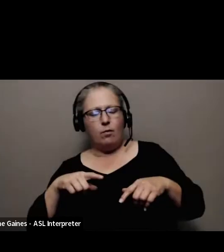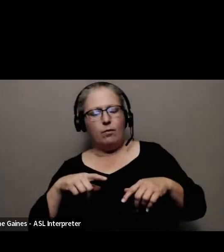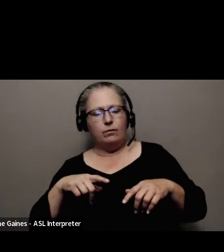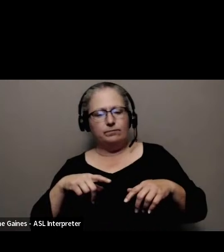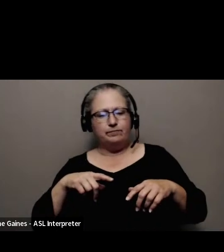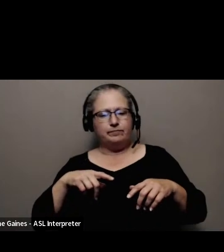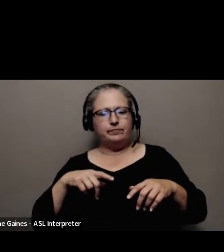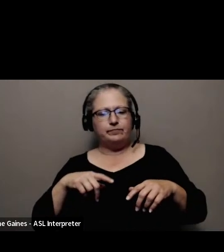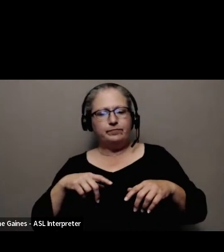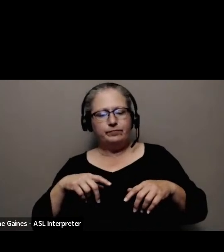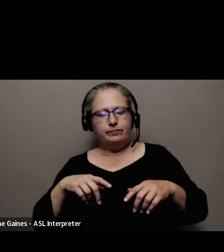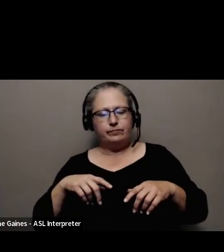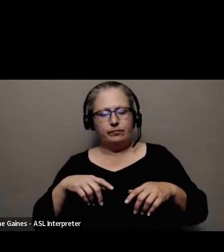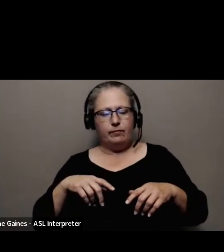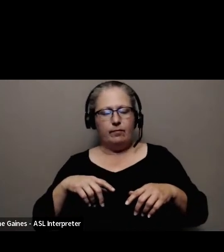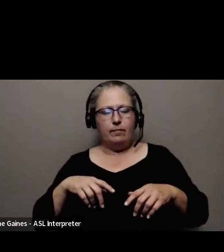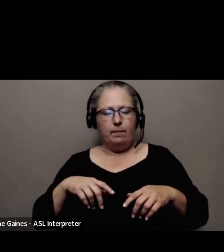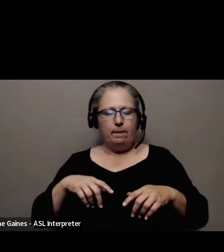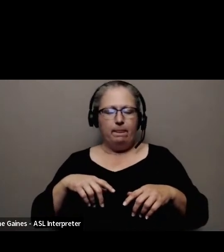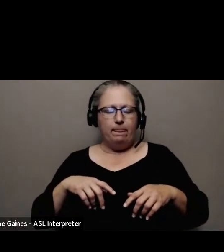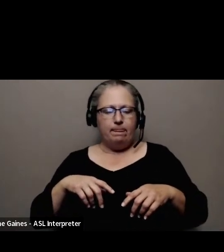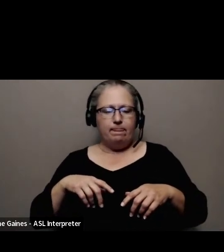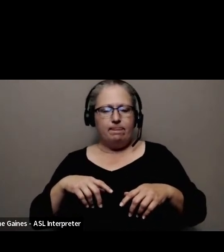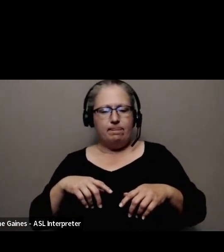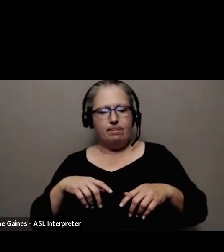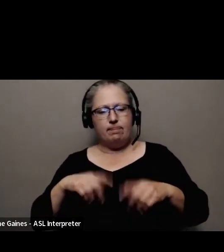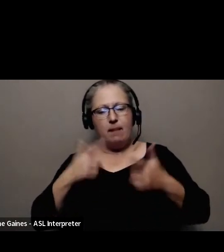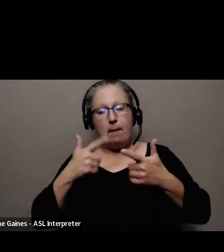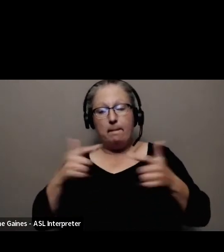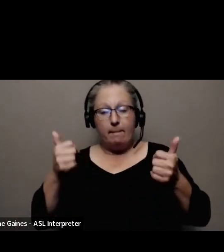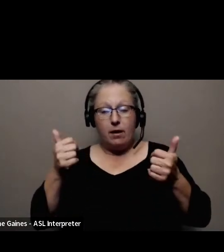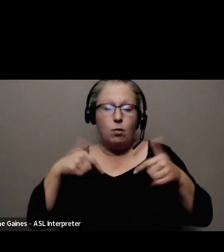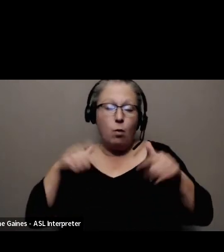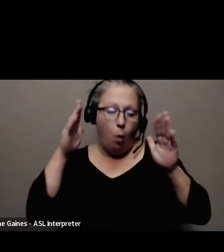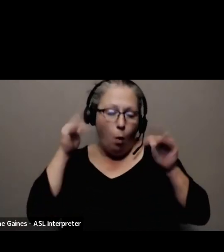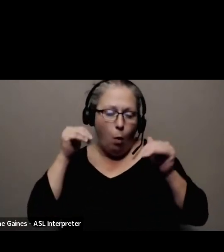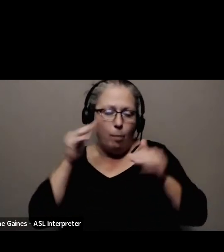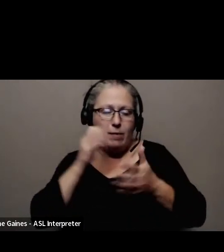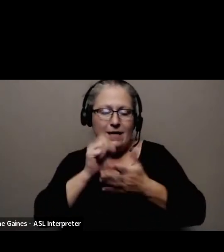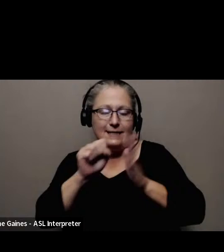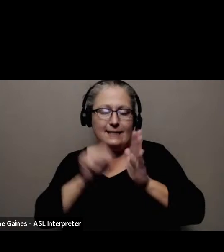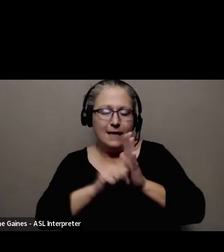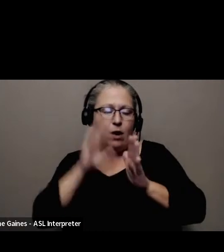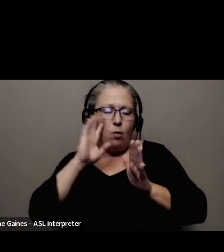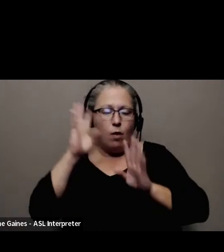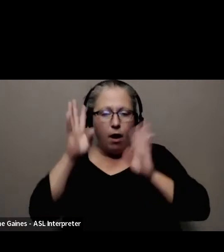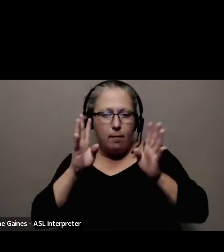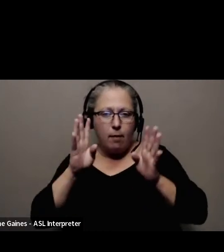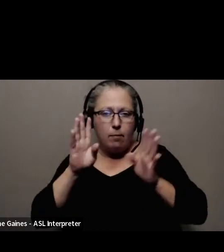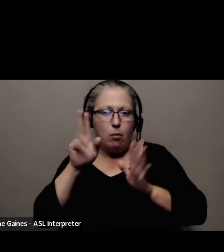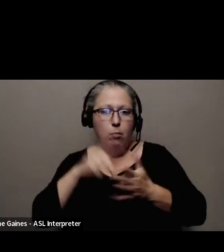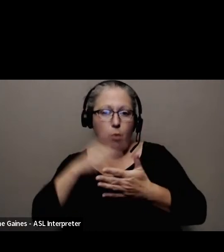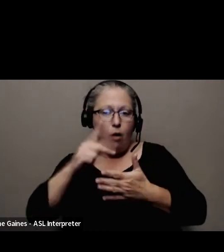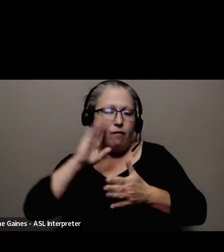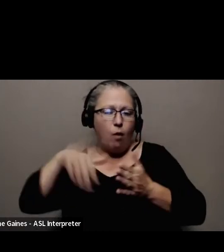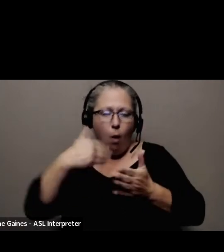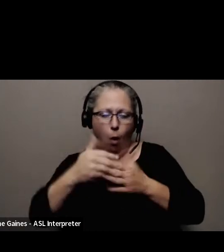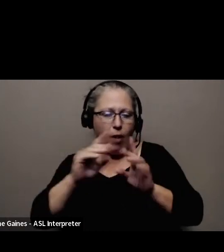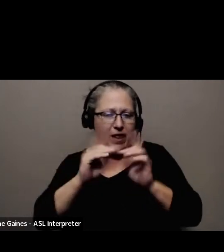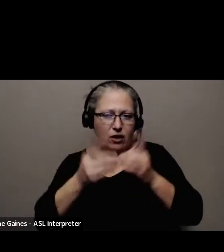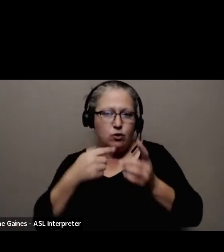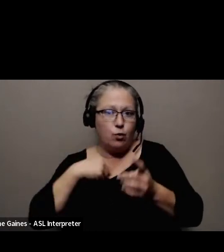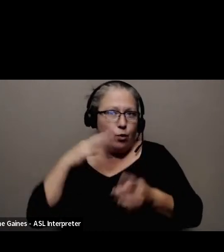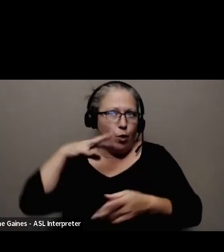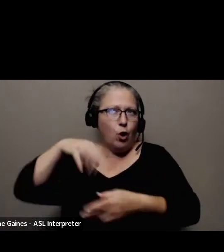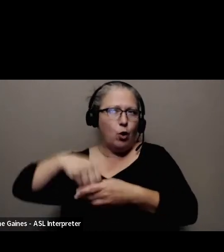think the biggest is, we always hope that the state will come up with programs for all districts and, we would be included in